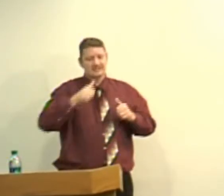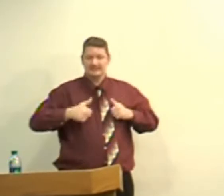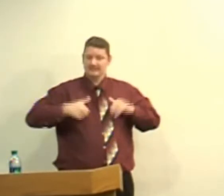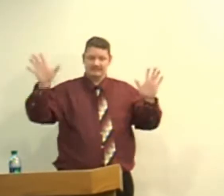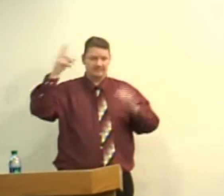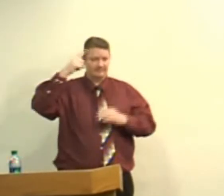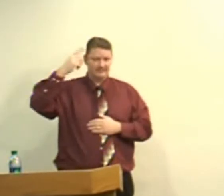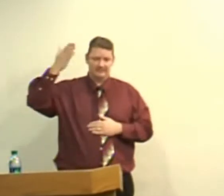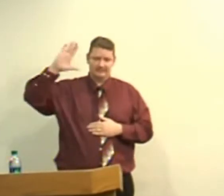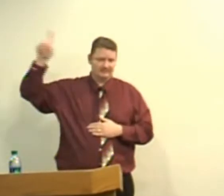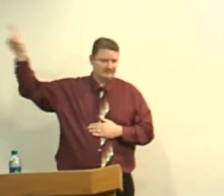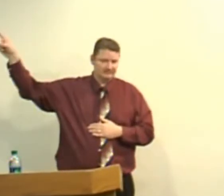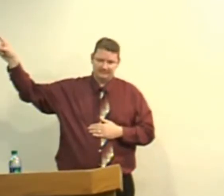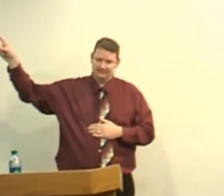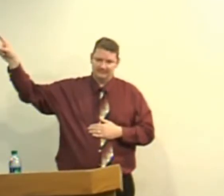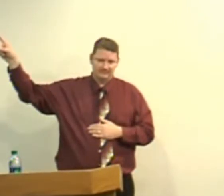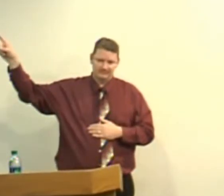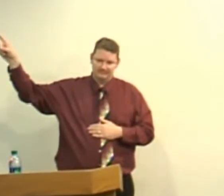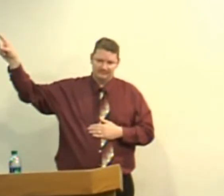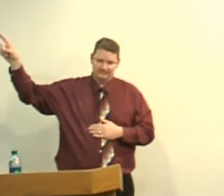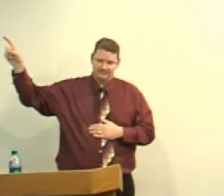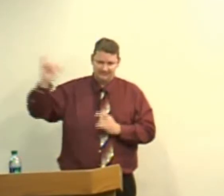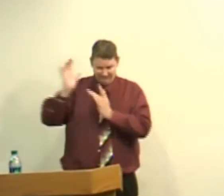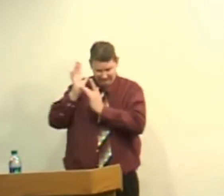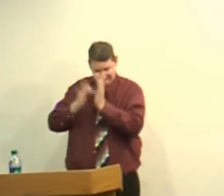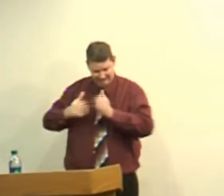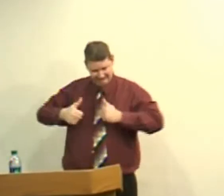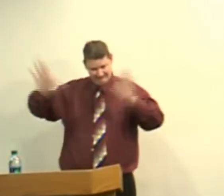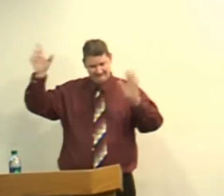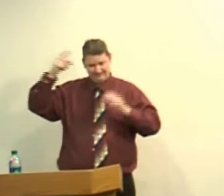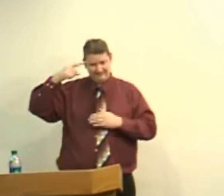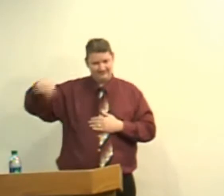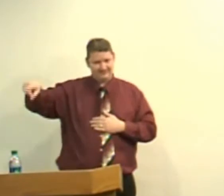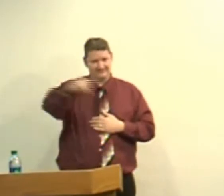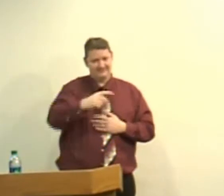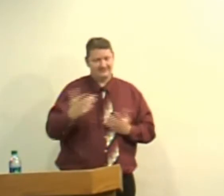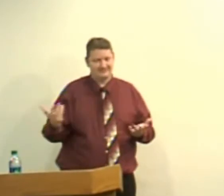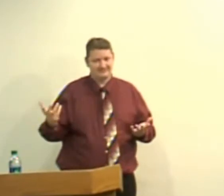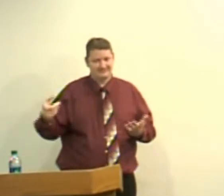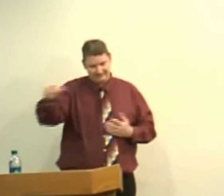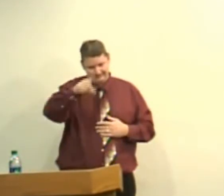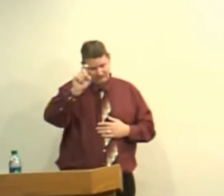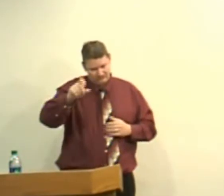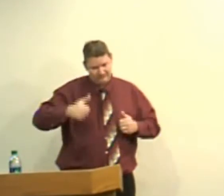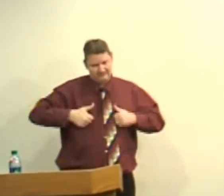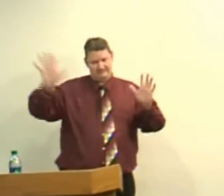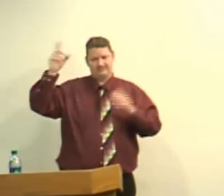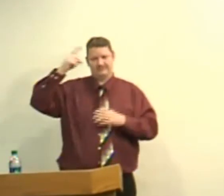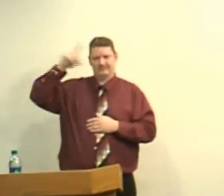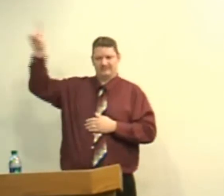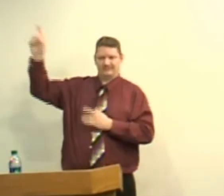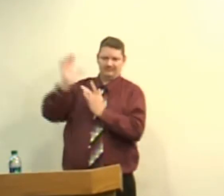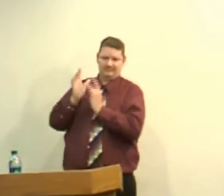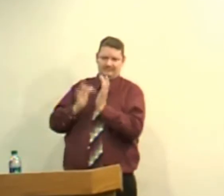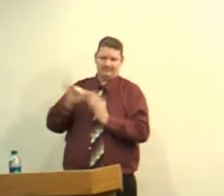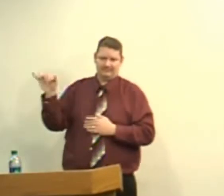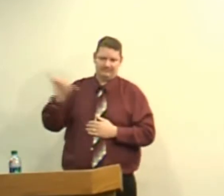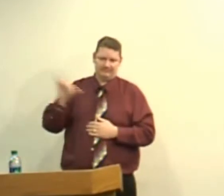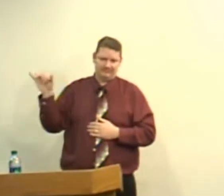But we cannot cherish them the same way when we have accepted Christ. Because Christ sacrificed his life for us.